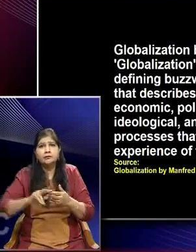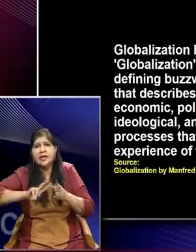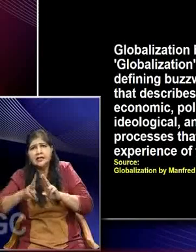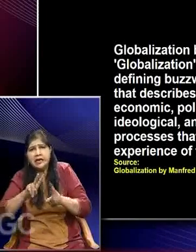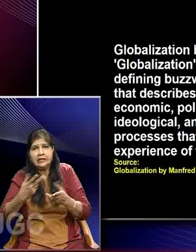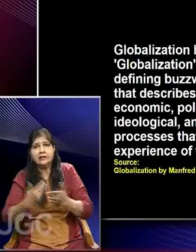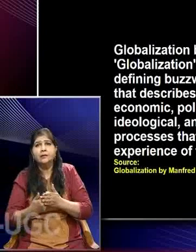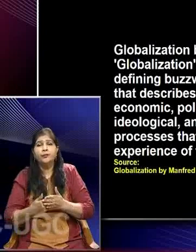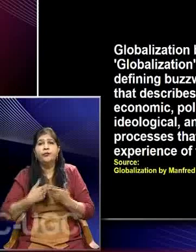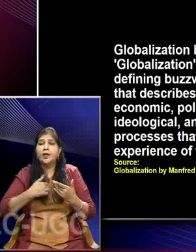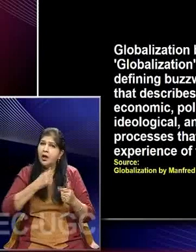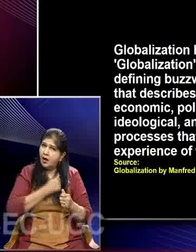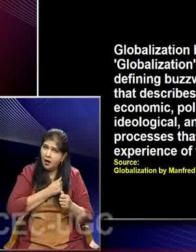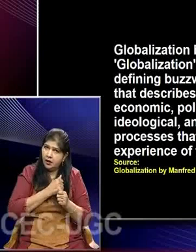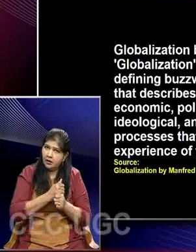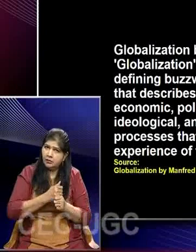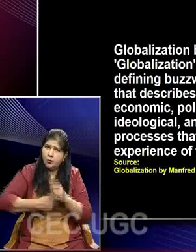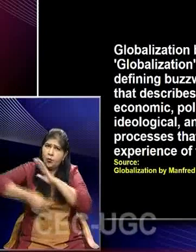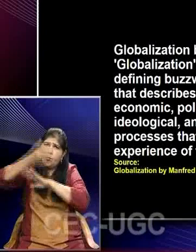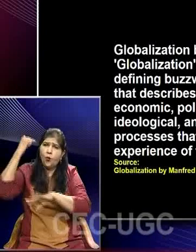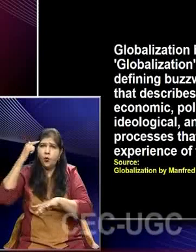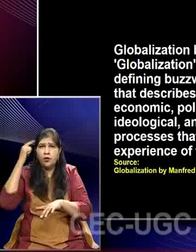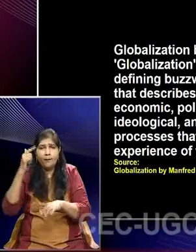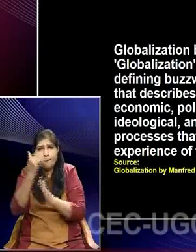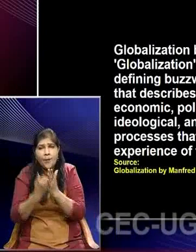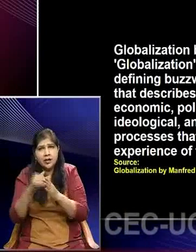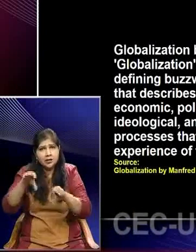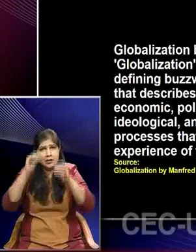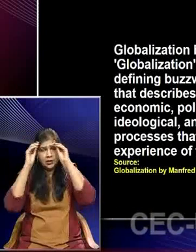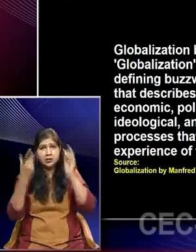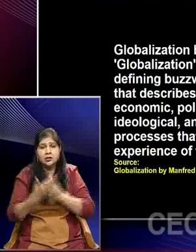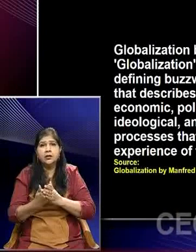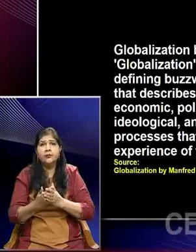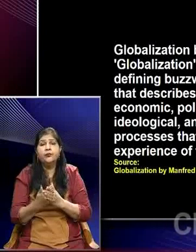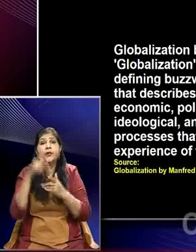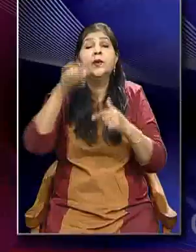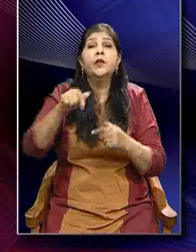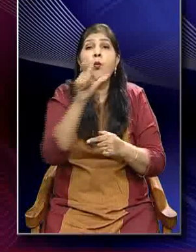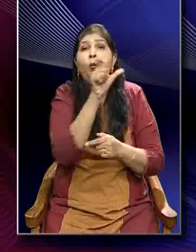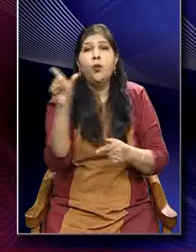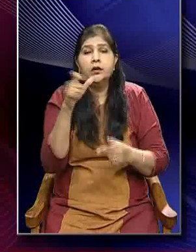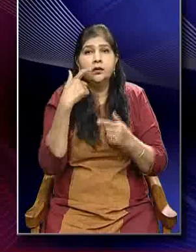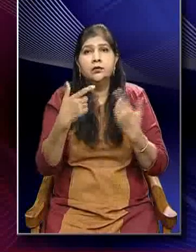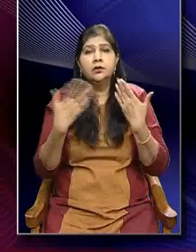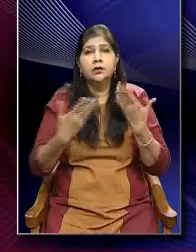altering our experiences of the world.